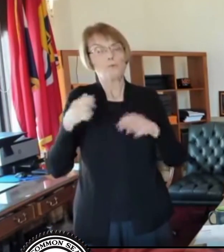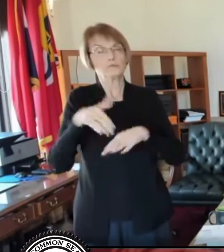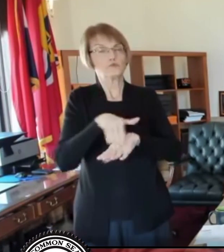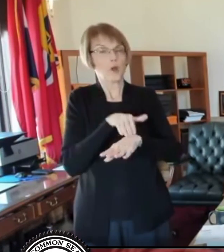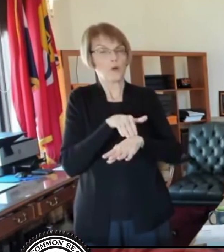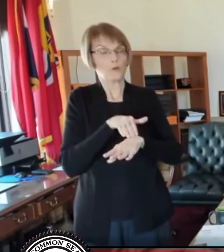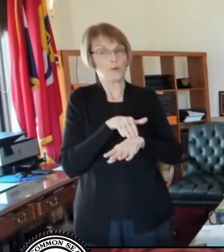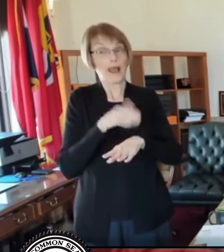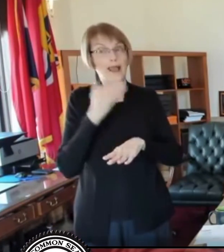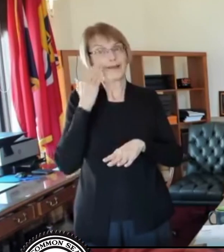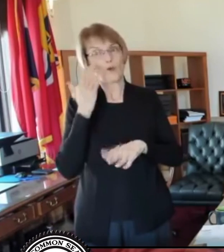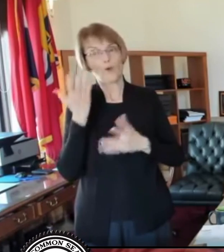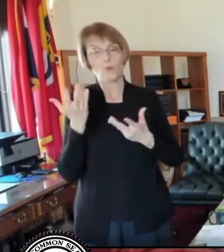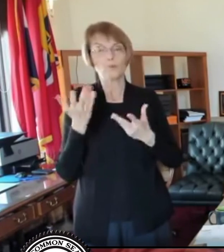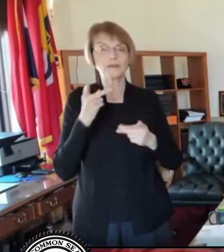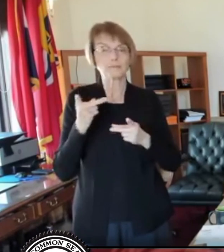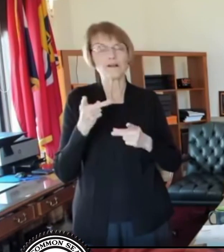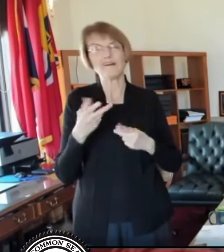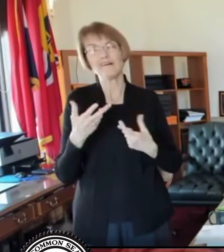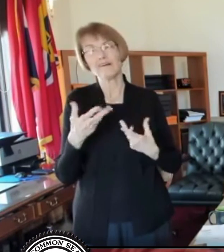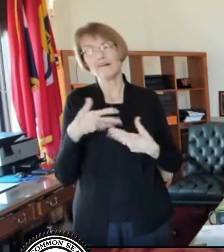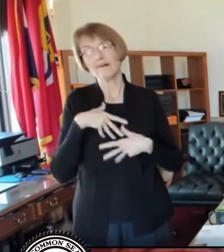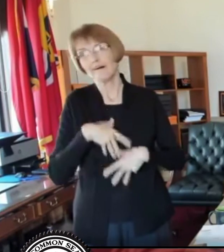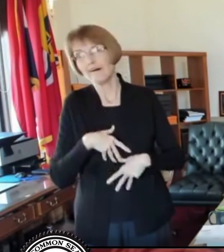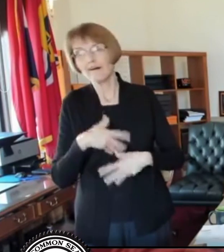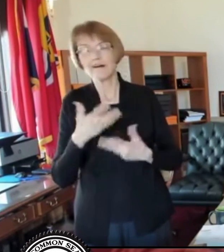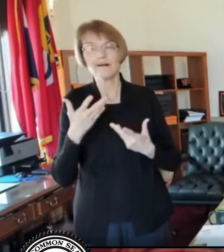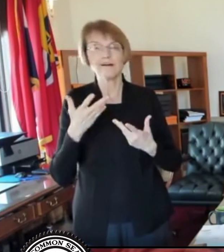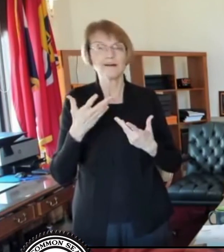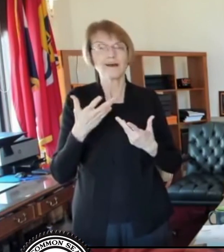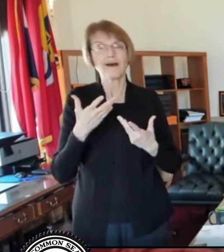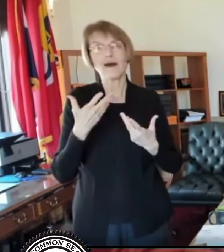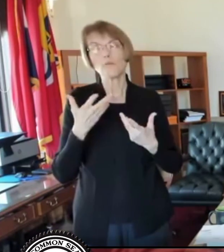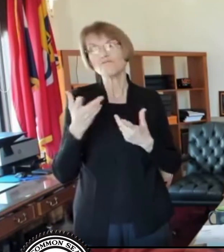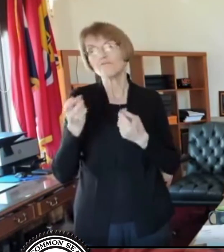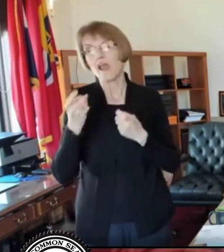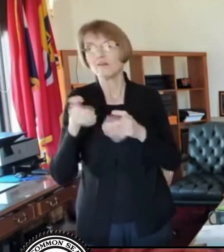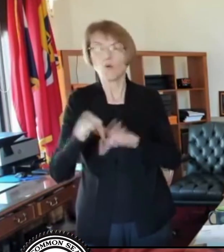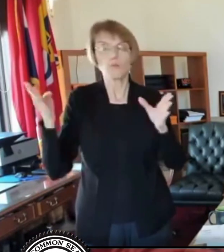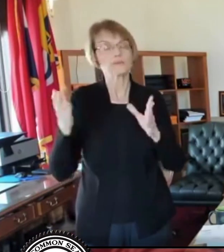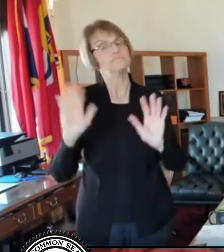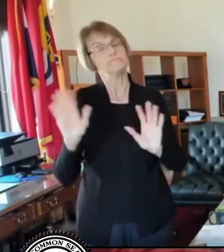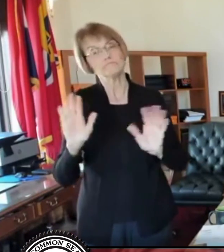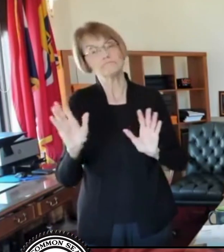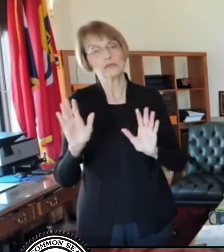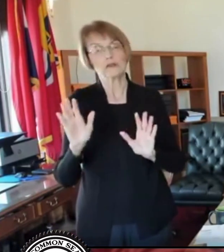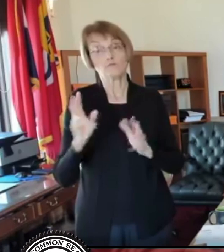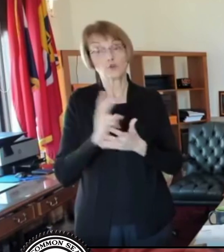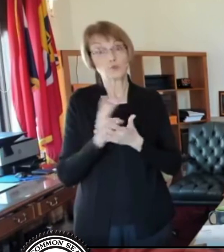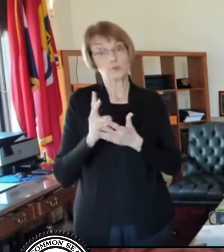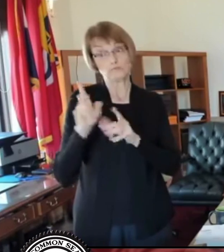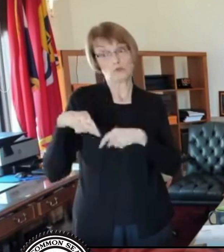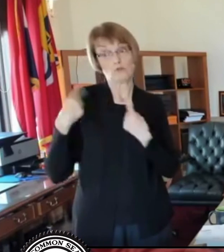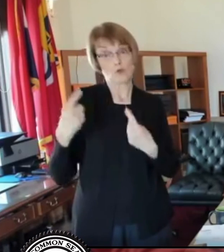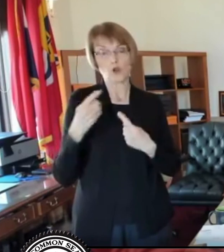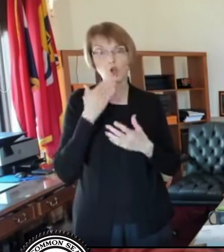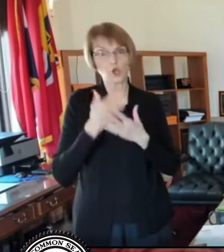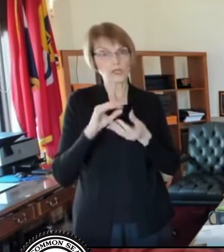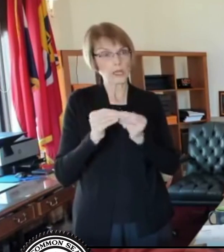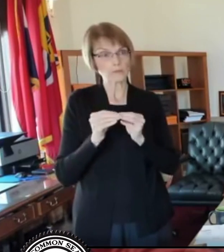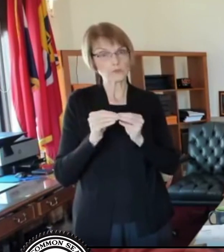hear because you're tired of going slow, but here we are with really good numbers for about 2 weeks,